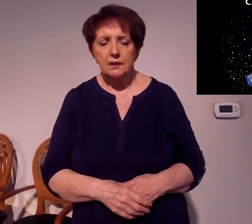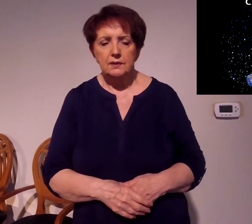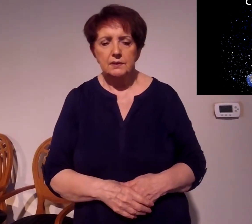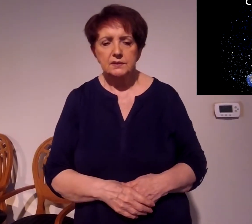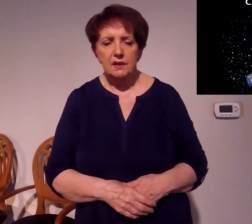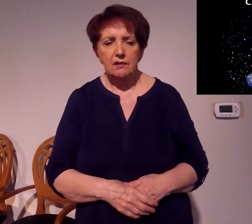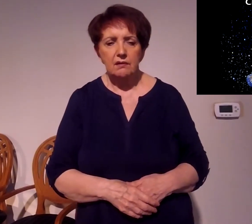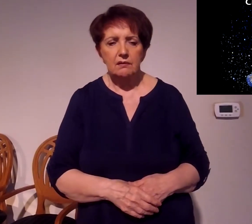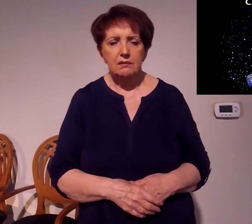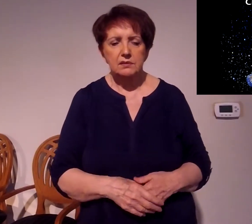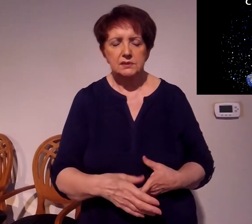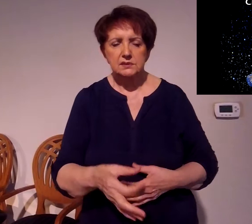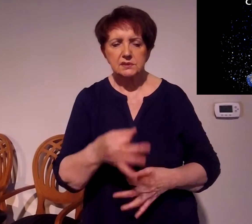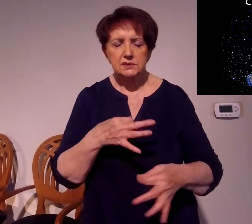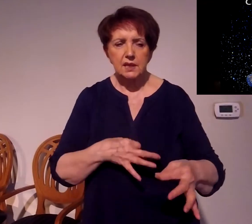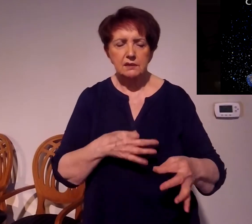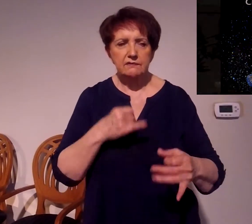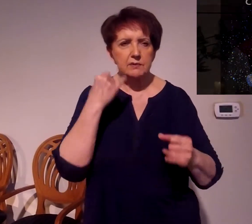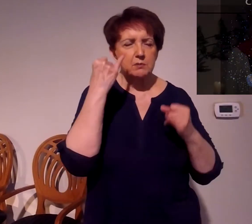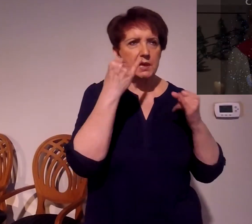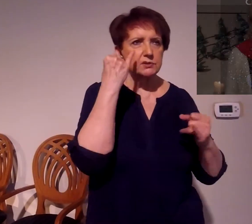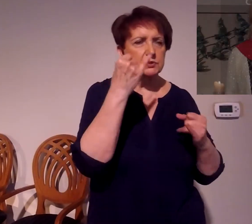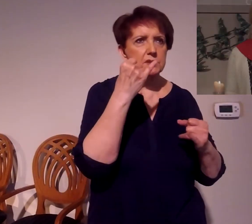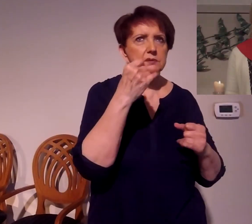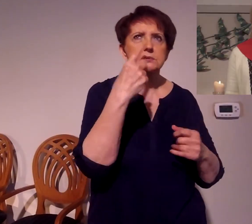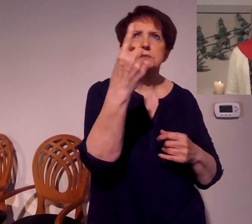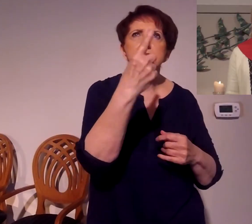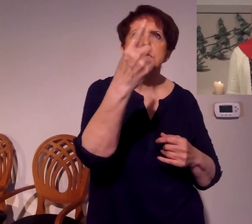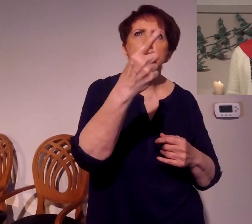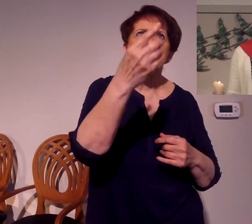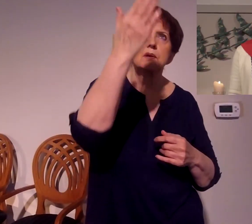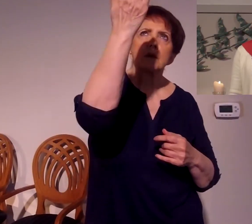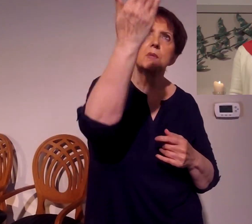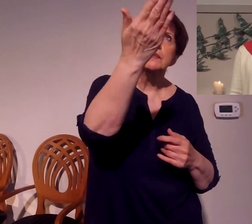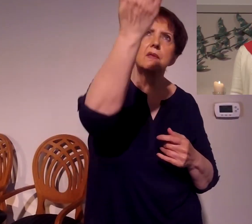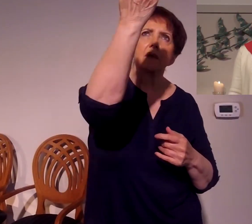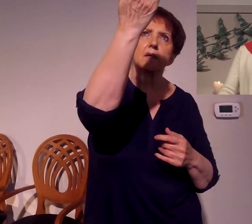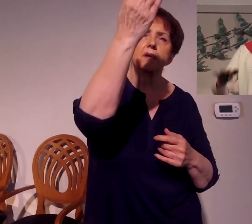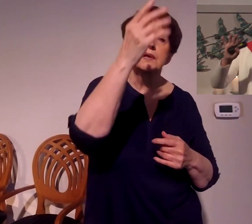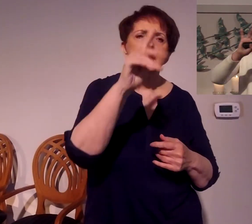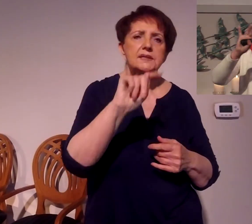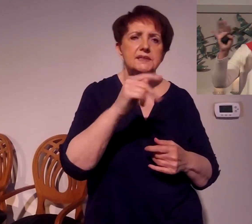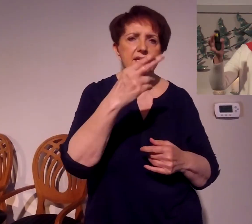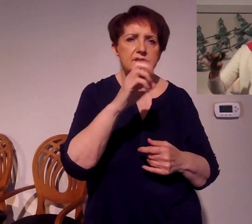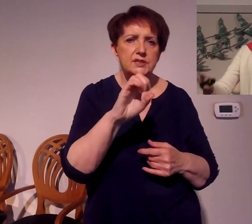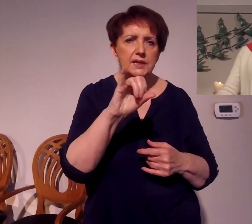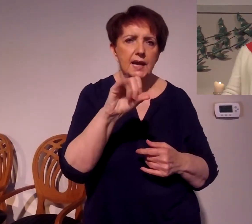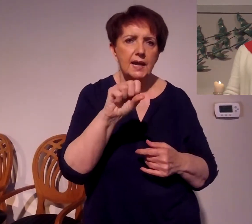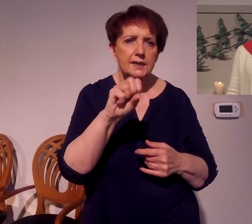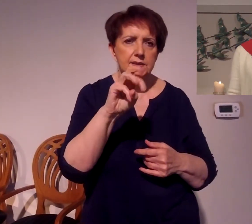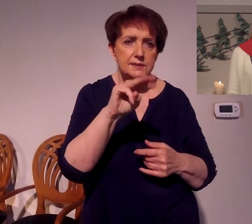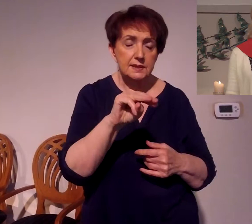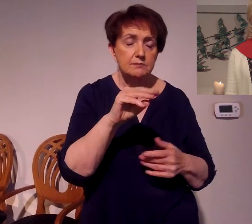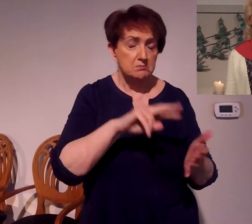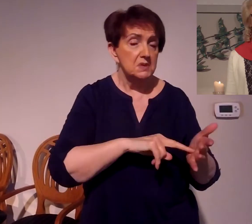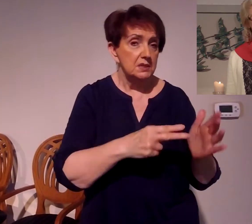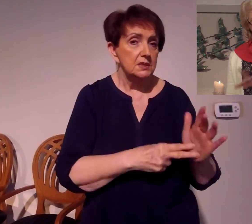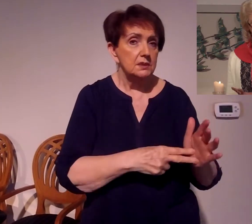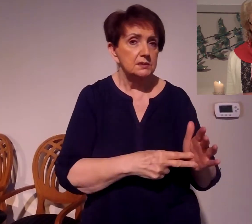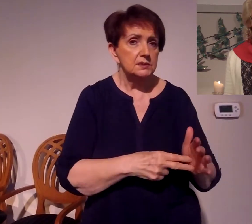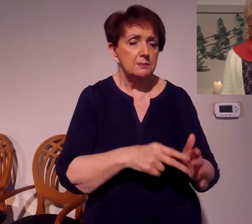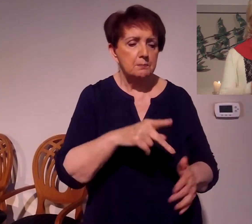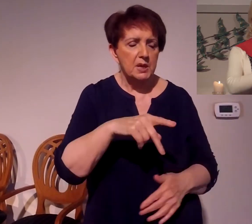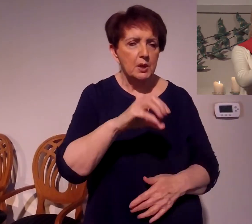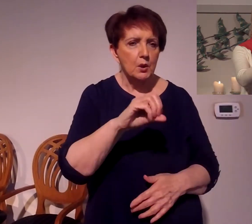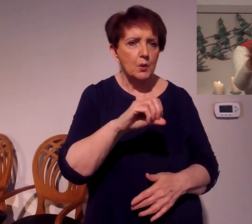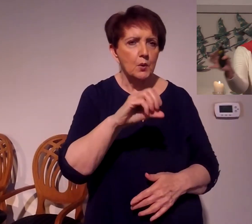some being in the sky, right, that which is what theism means. Theism means there's a being.